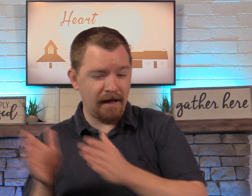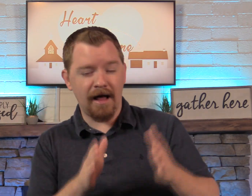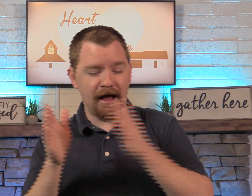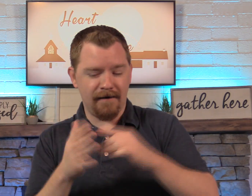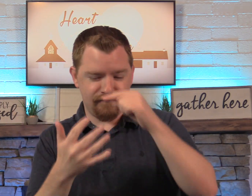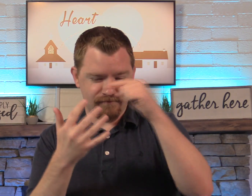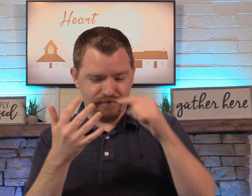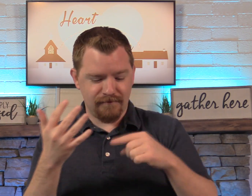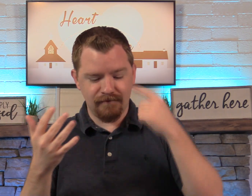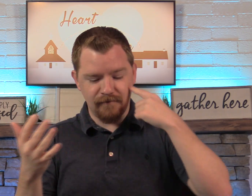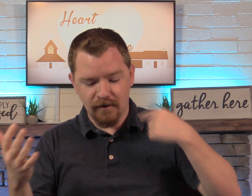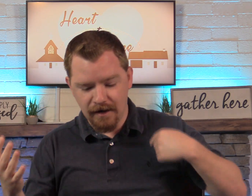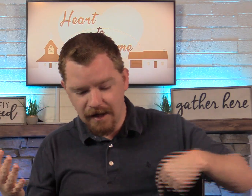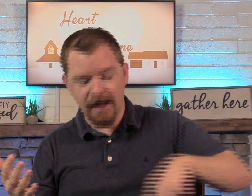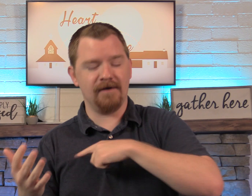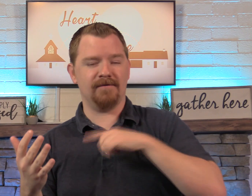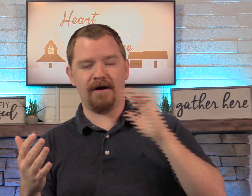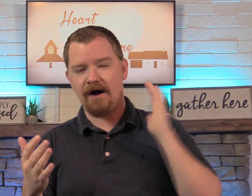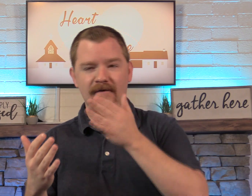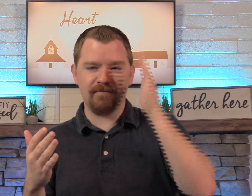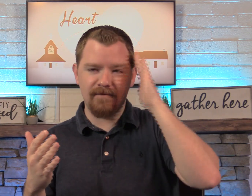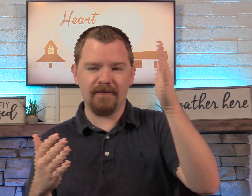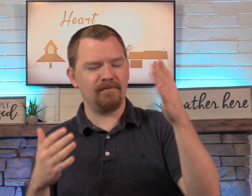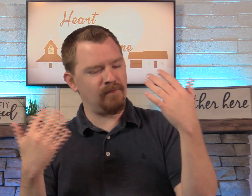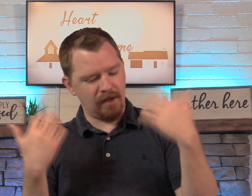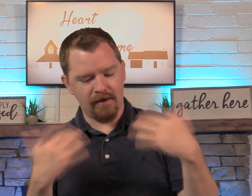He created plans for our future.